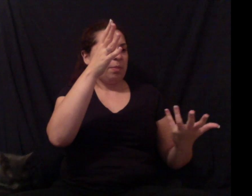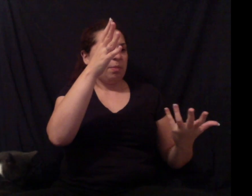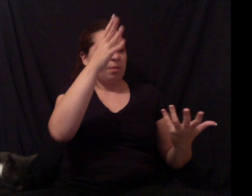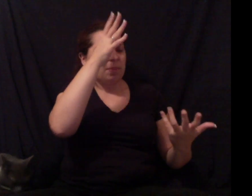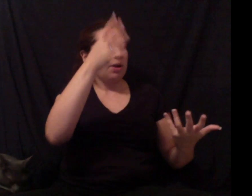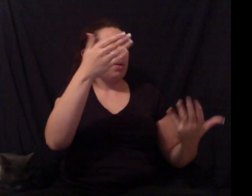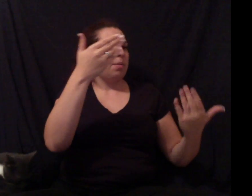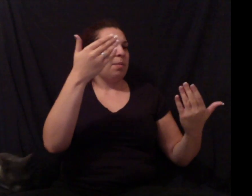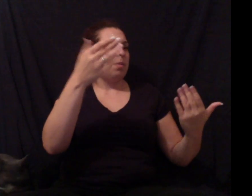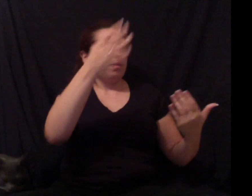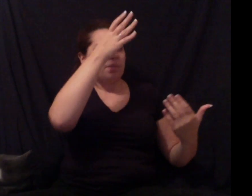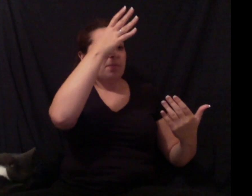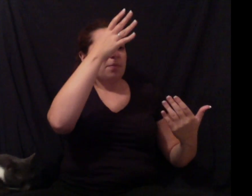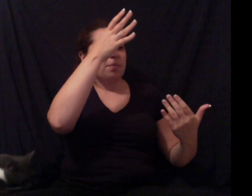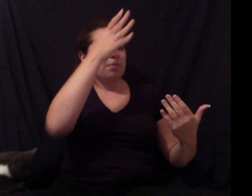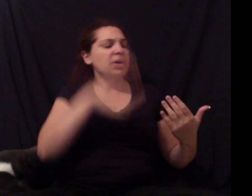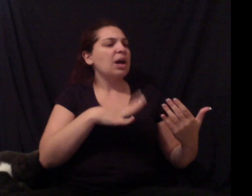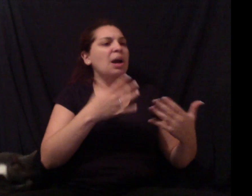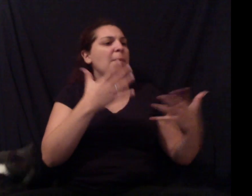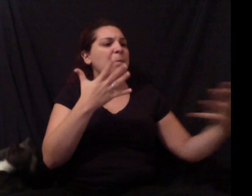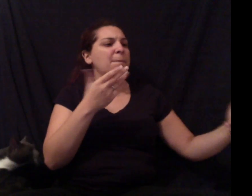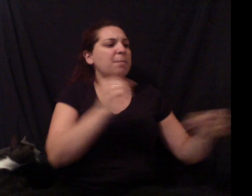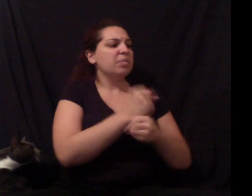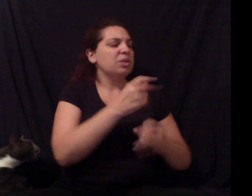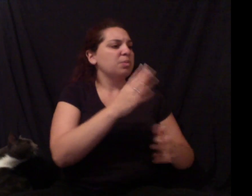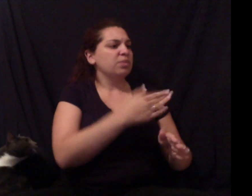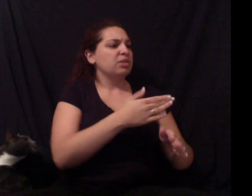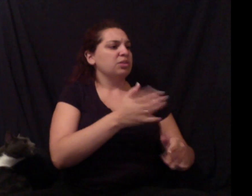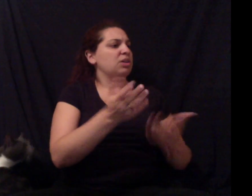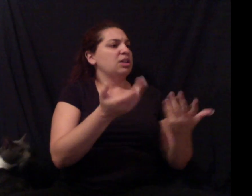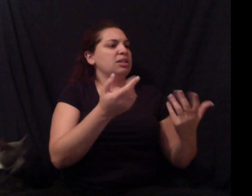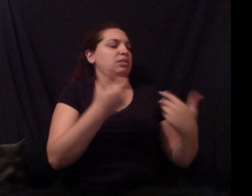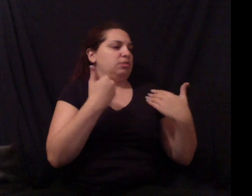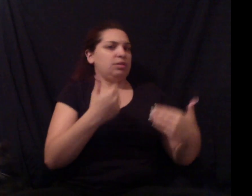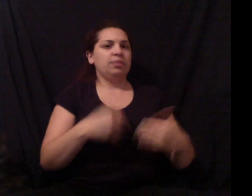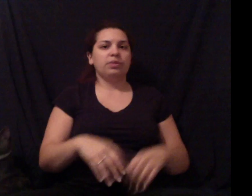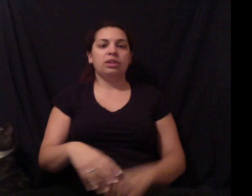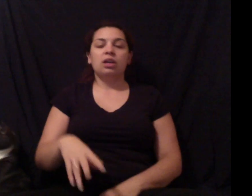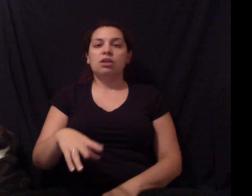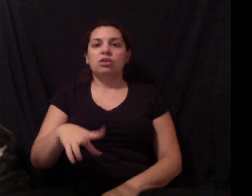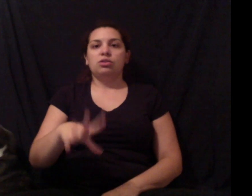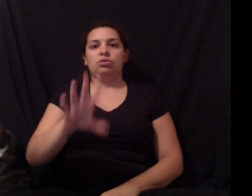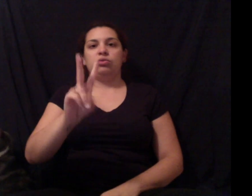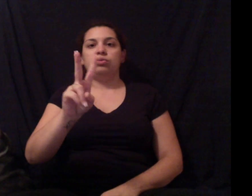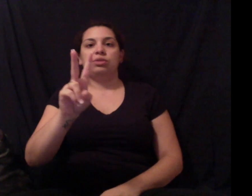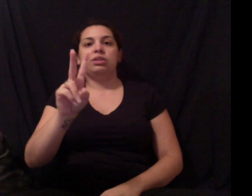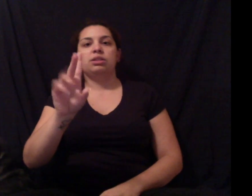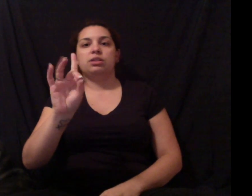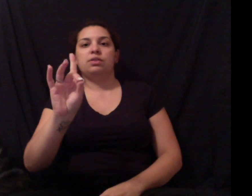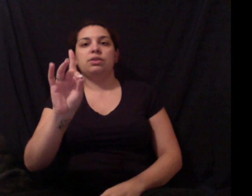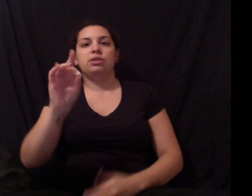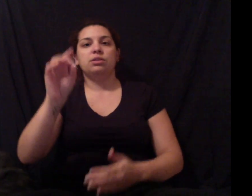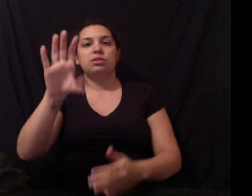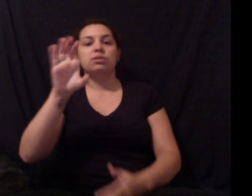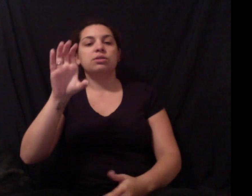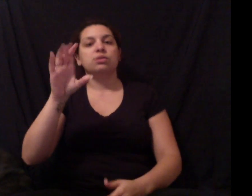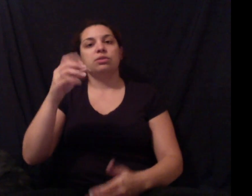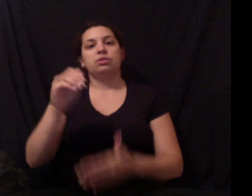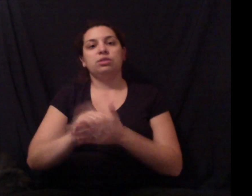with, at least for a guy like me. Smooth is currently making almost $2,700 a video. Through crowdfunding, he was able to make a 6-figure income without even